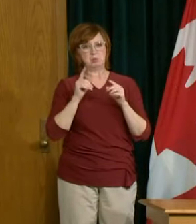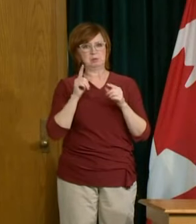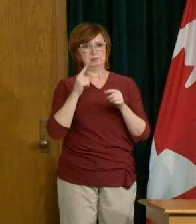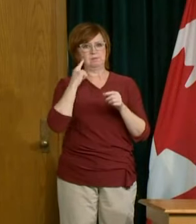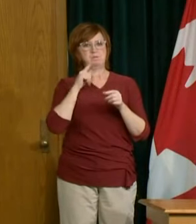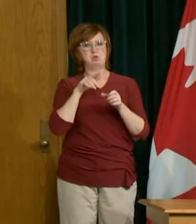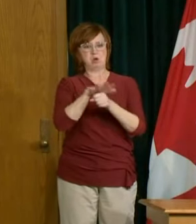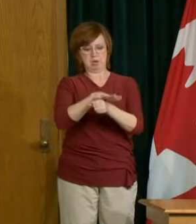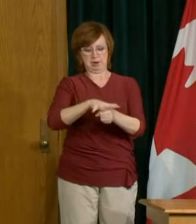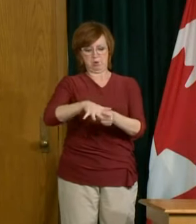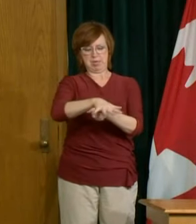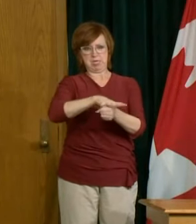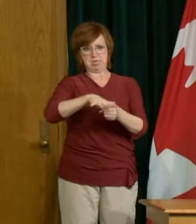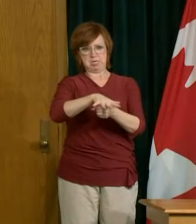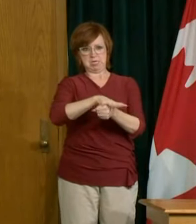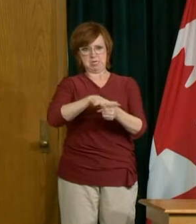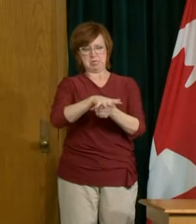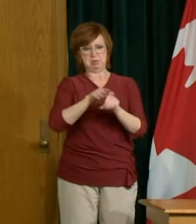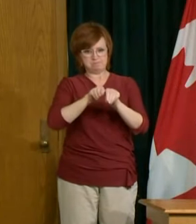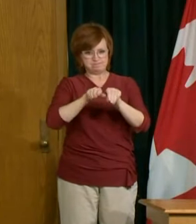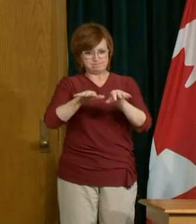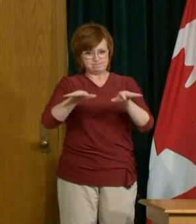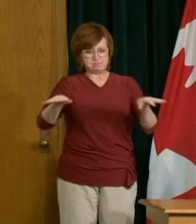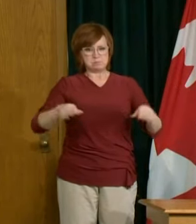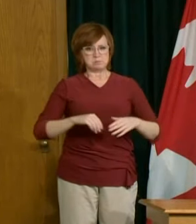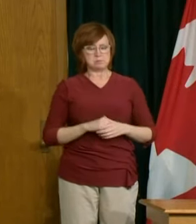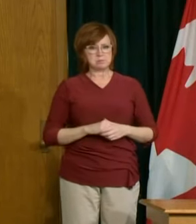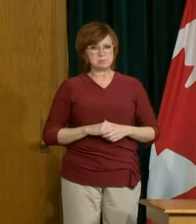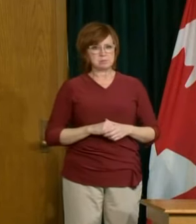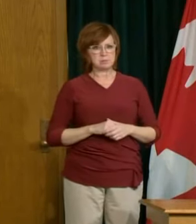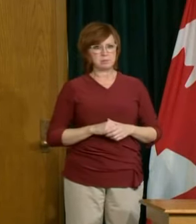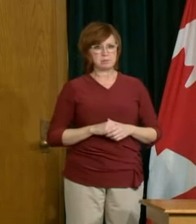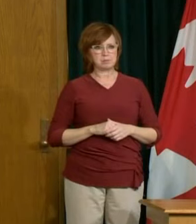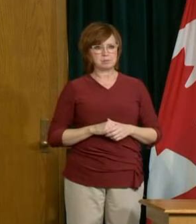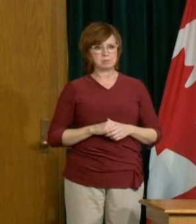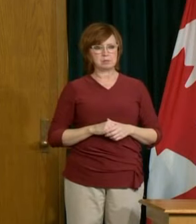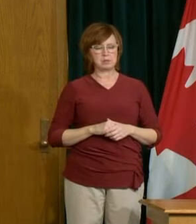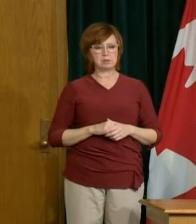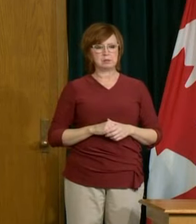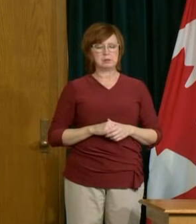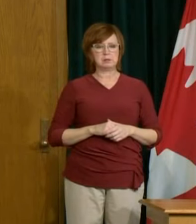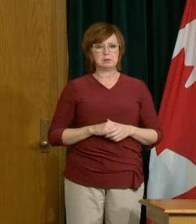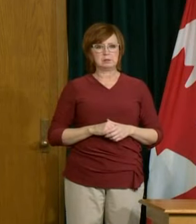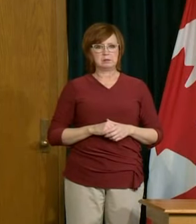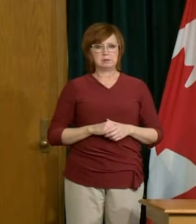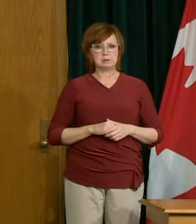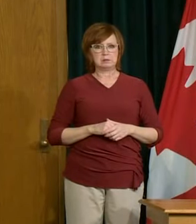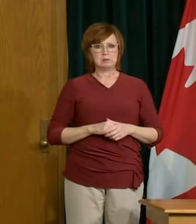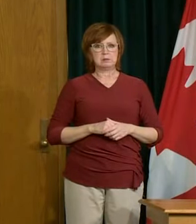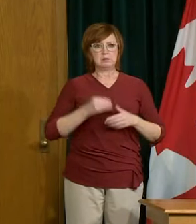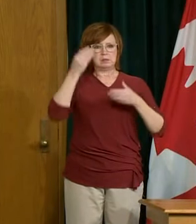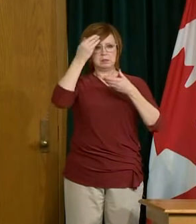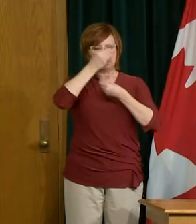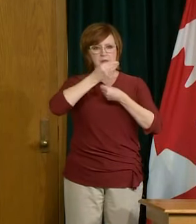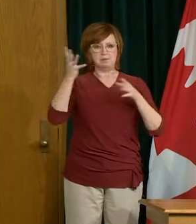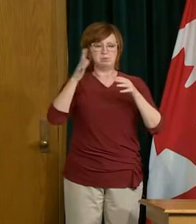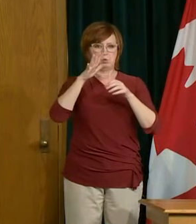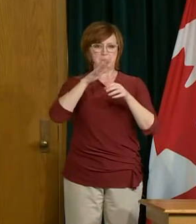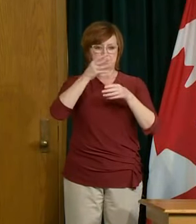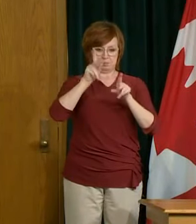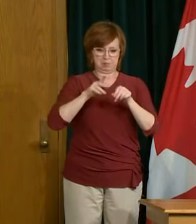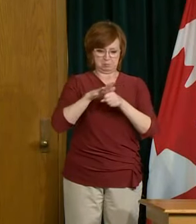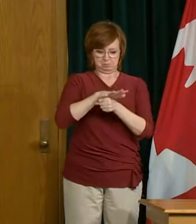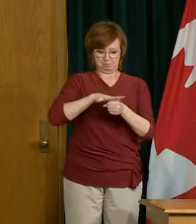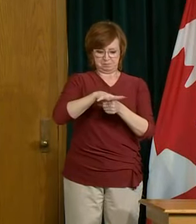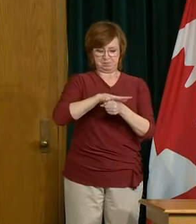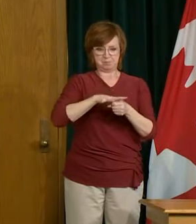be restricted, then of course that information will be made available, not just as part of an outbreak notification, but other measures that may have to be